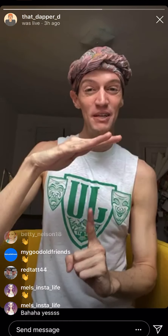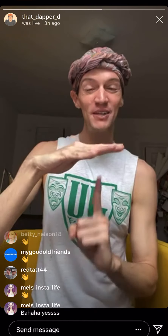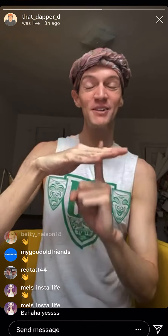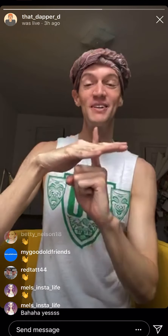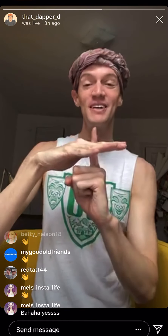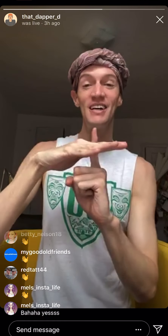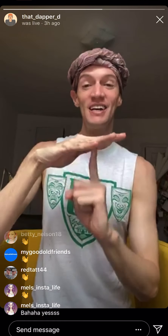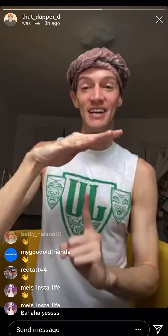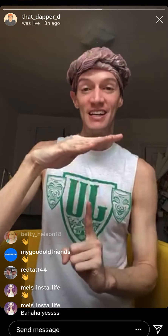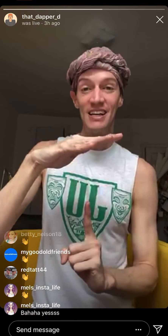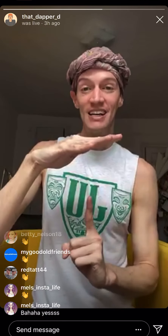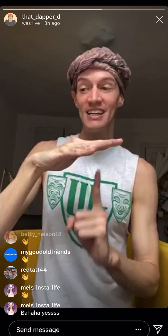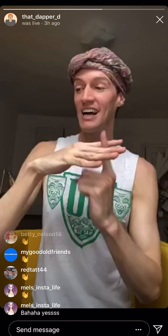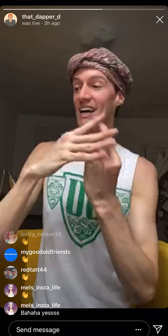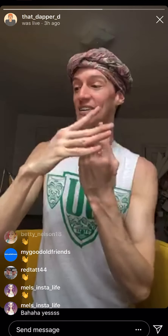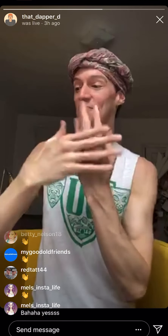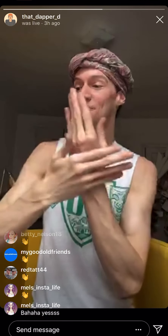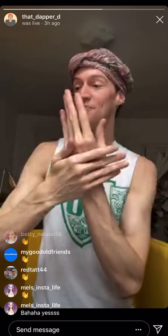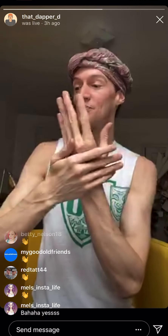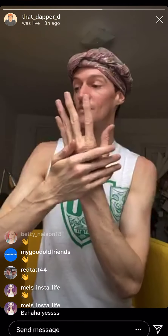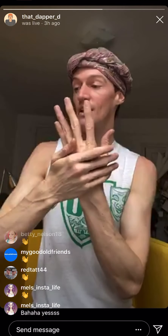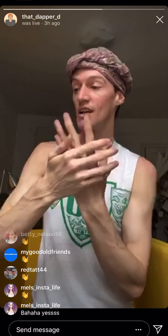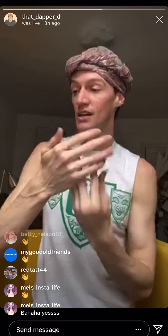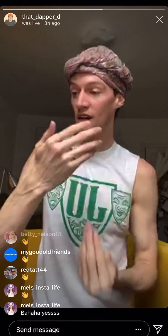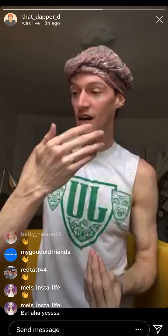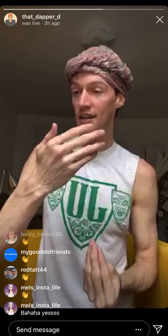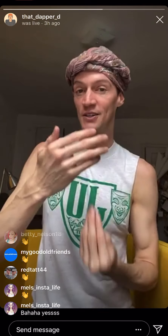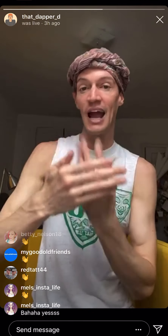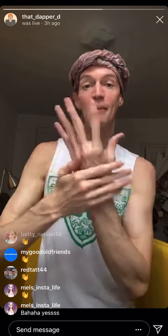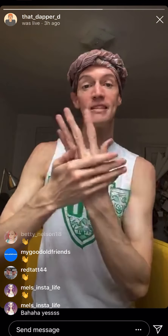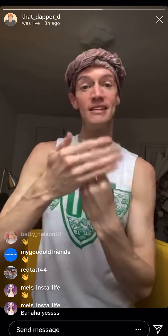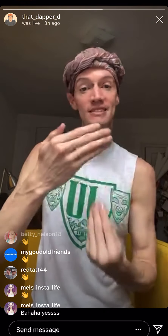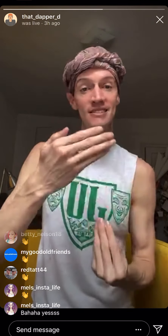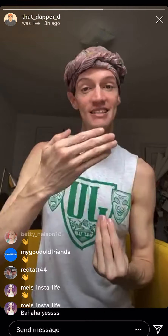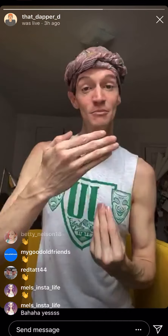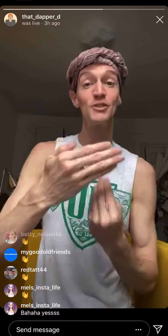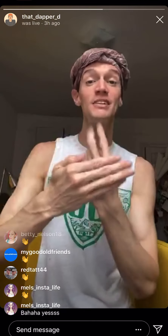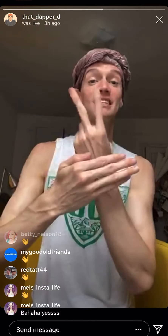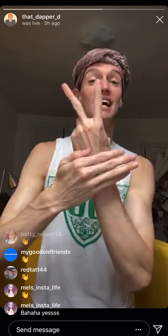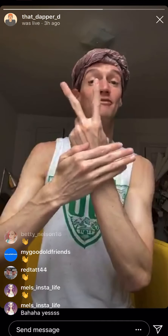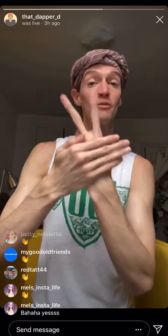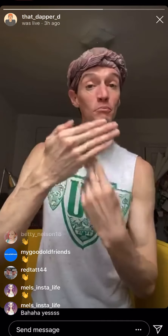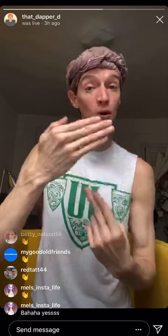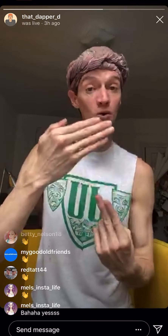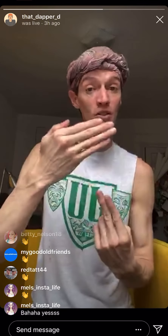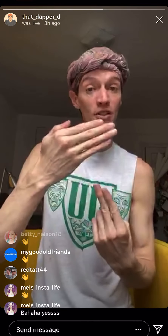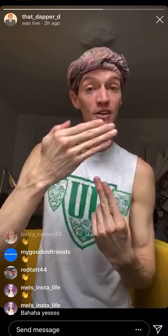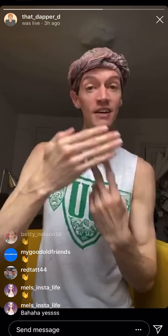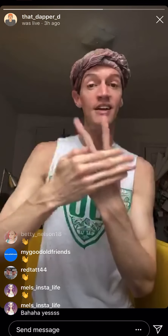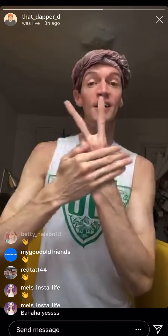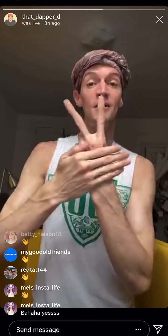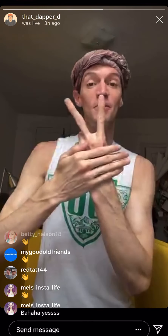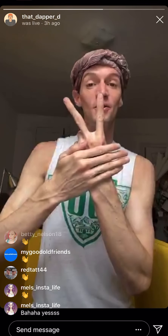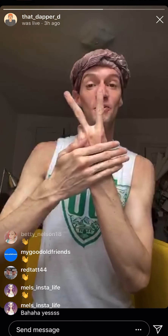gone or absent similar to the sign for disappear um both was two